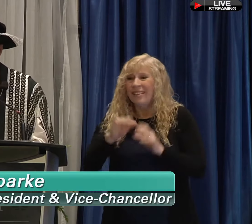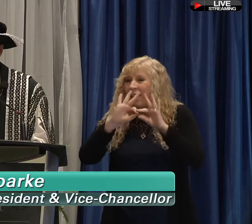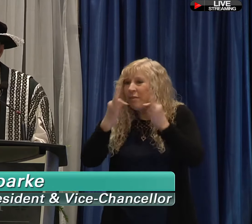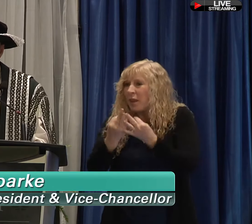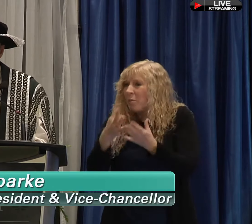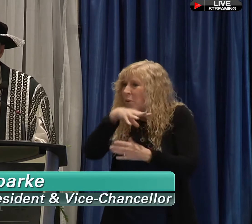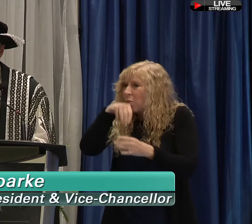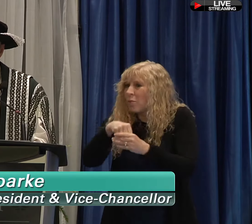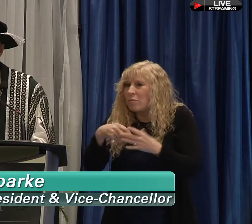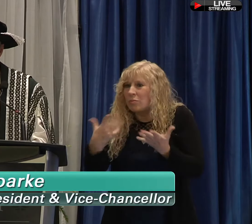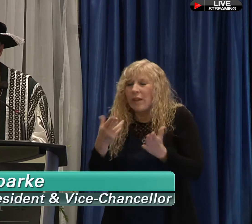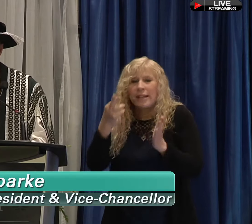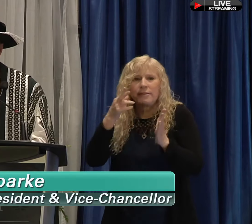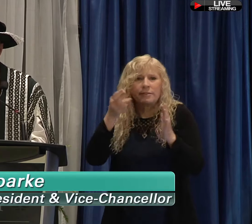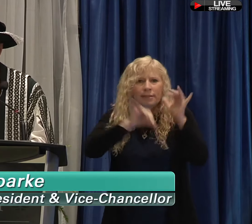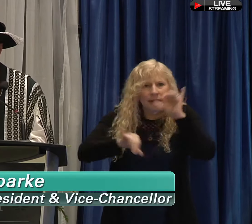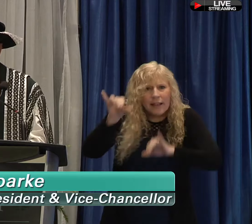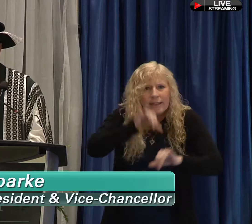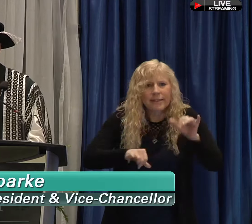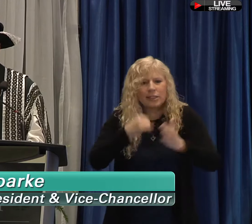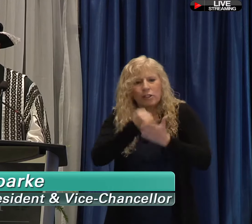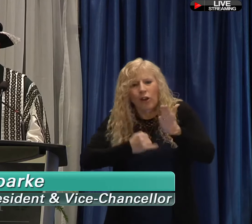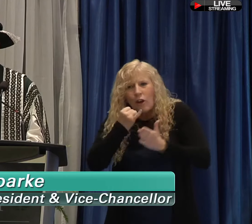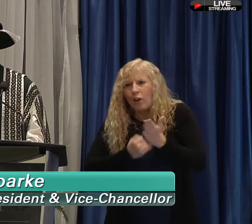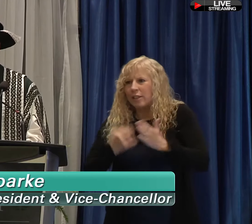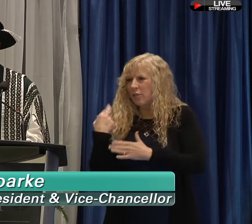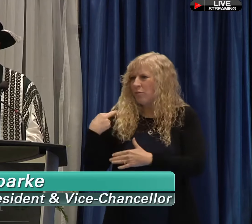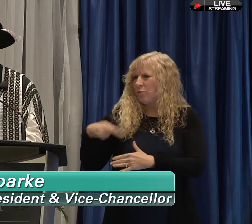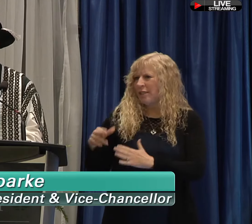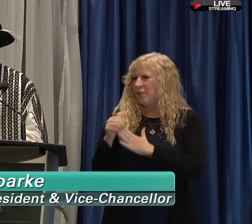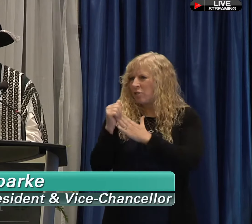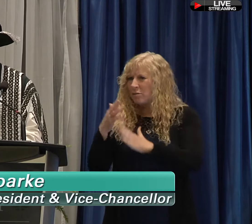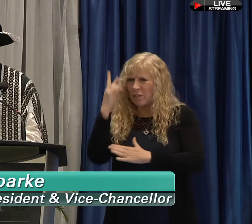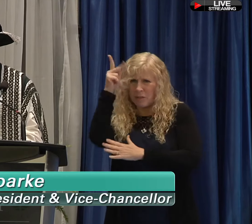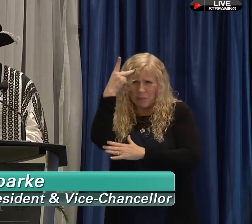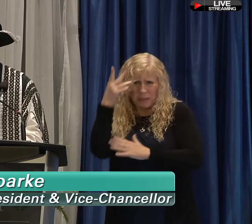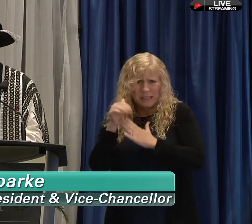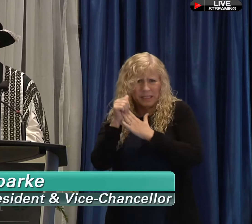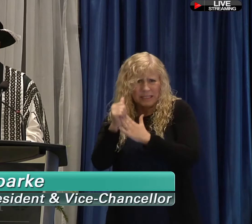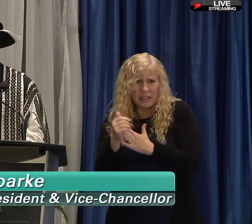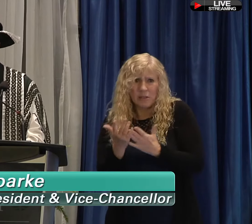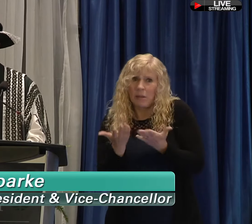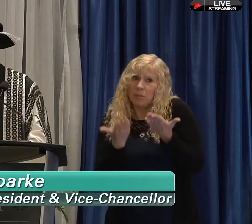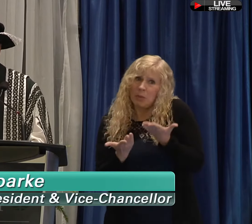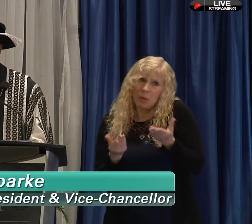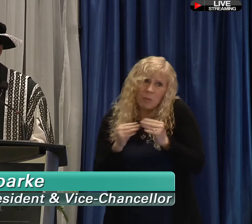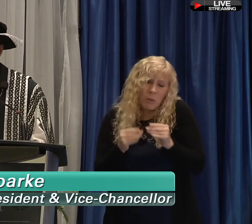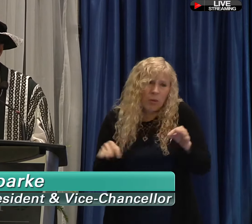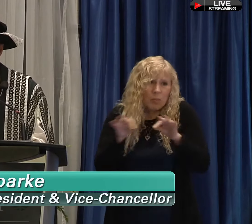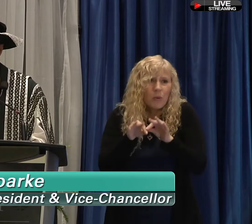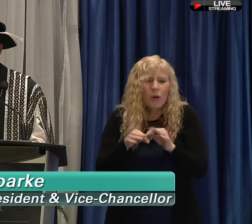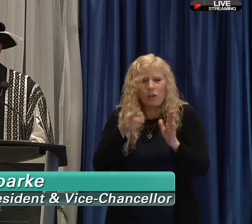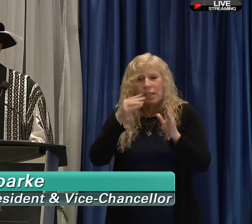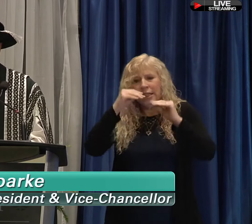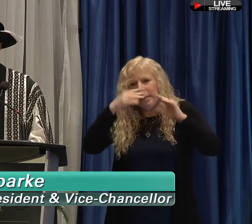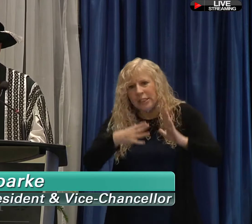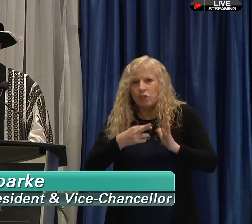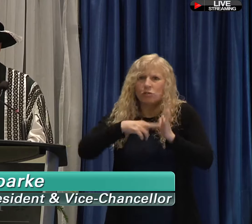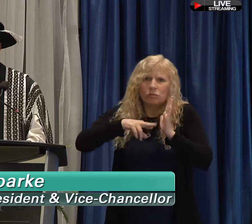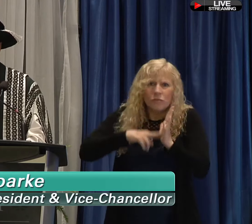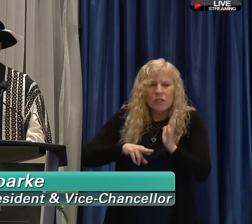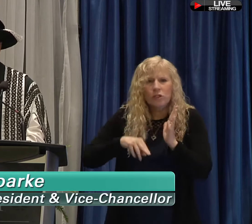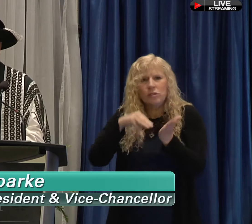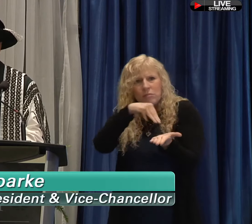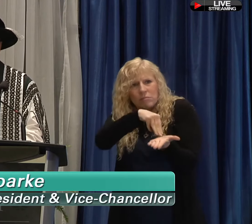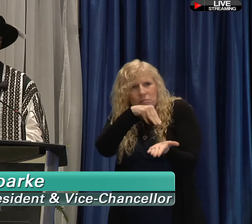includes scientists, artists, religious and political leaders, and perhaps even more importantly, a cadre of teachers, researchers,